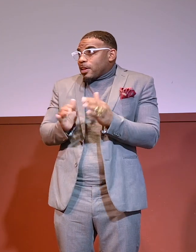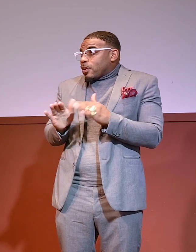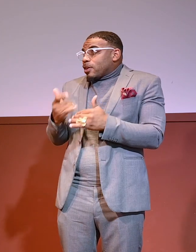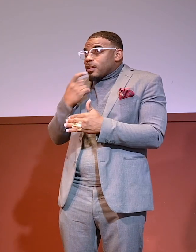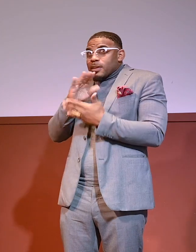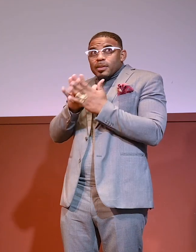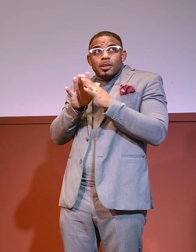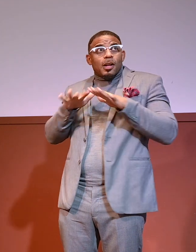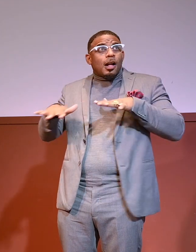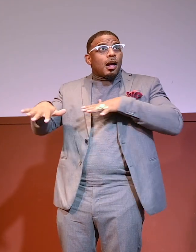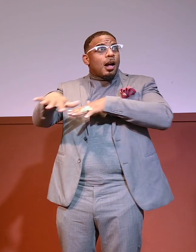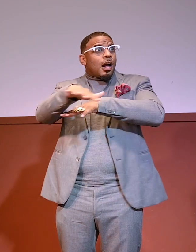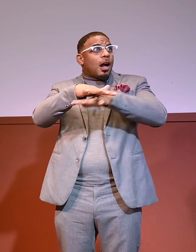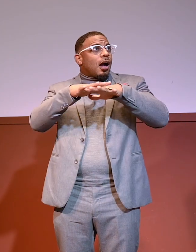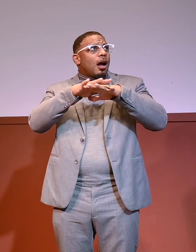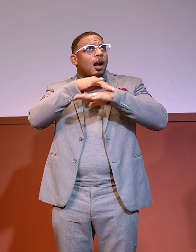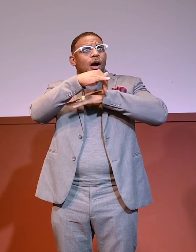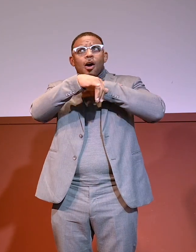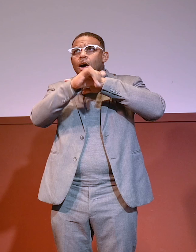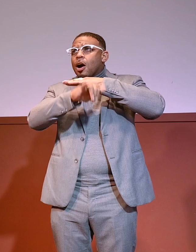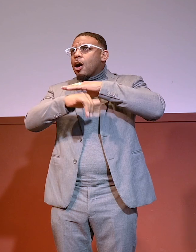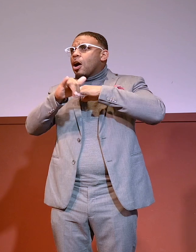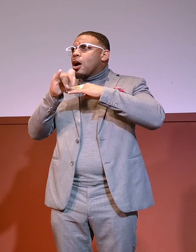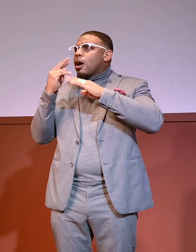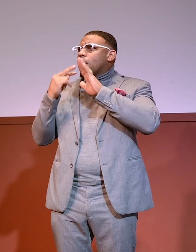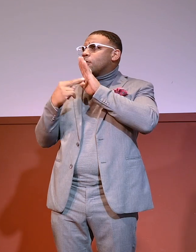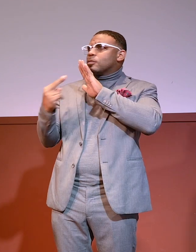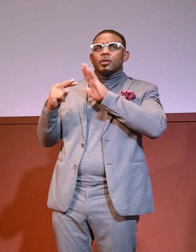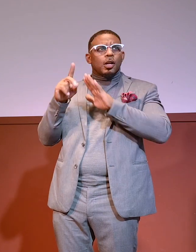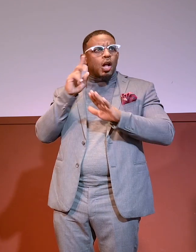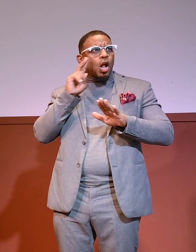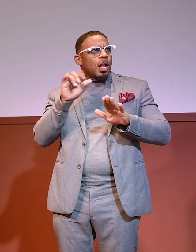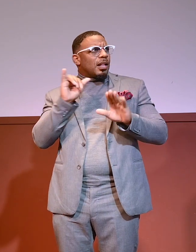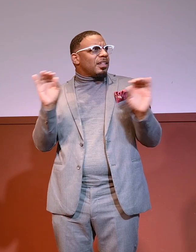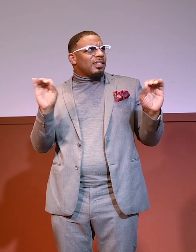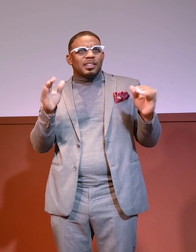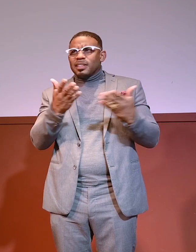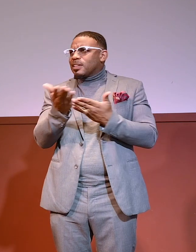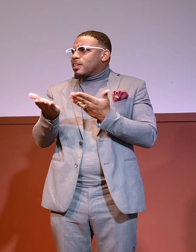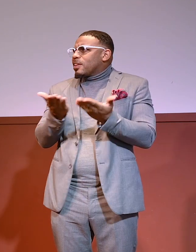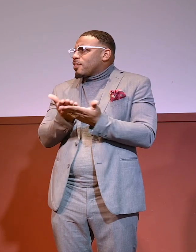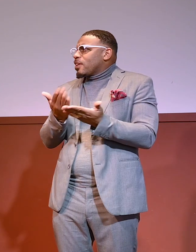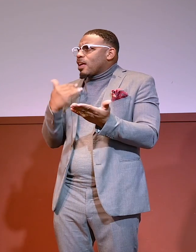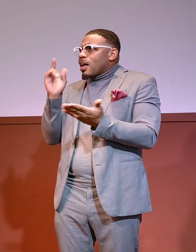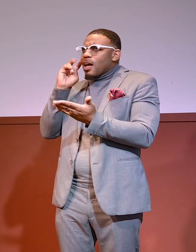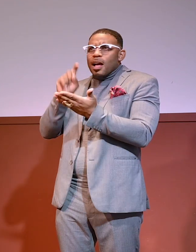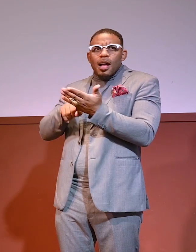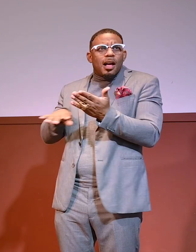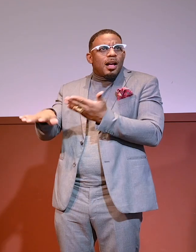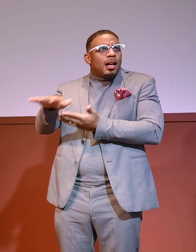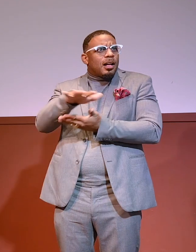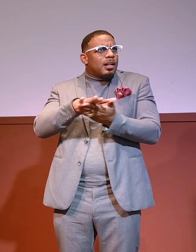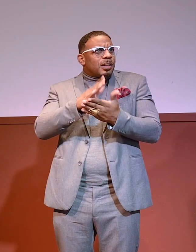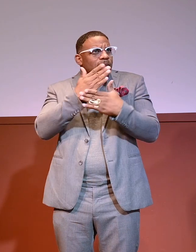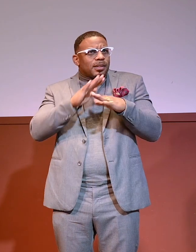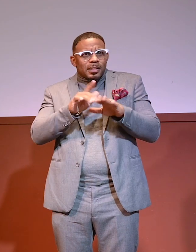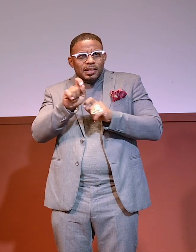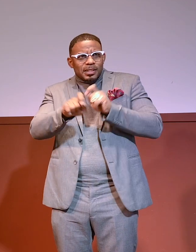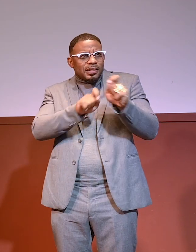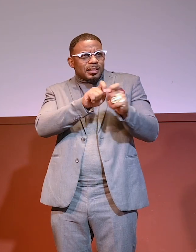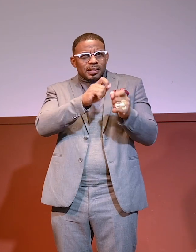a terrarium, an aquarium, echoing their own reflections and looking as though nothing but the faculty of observation divides specimen